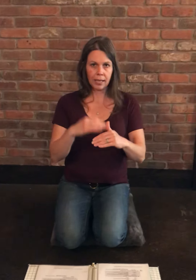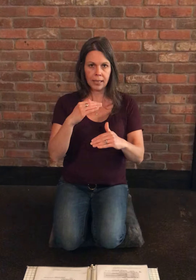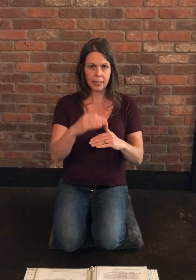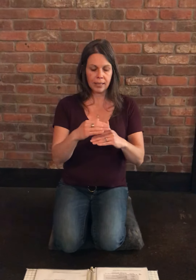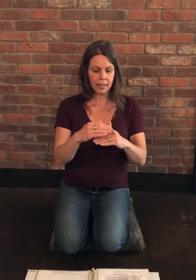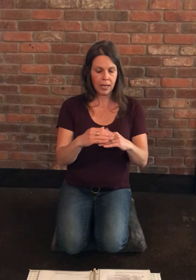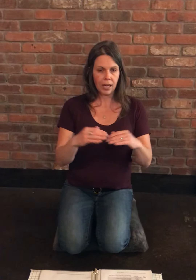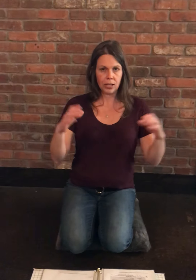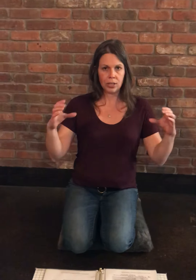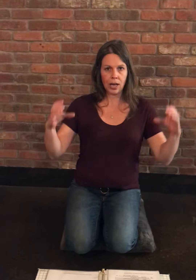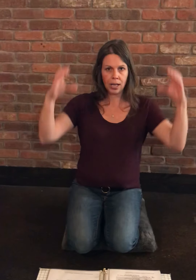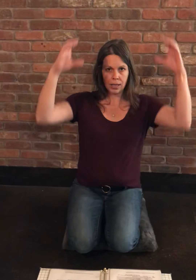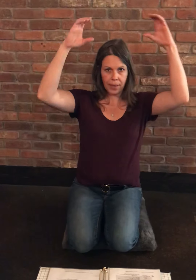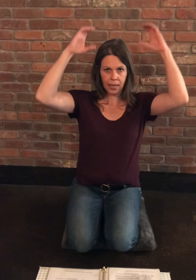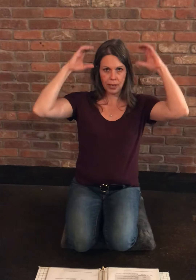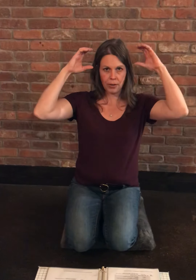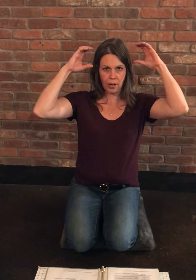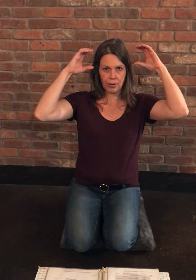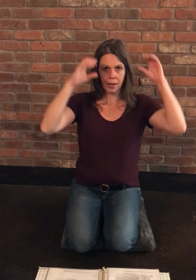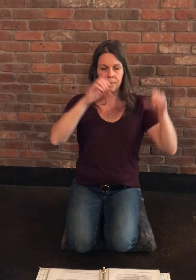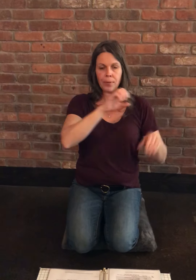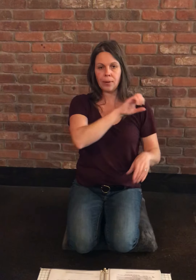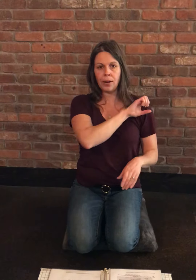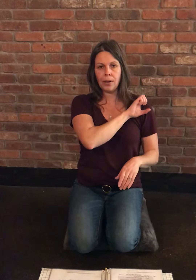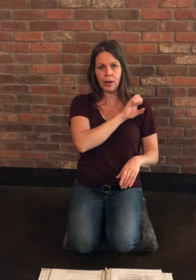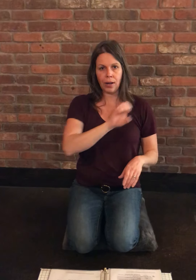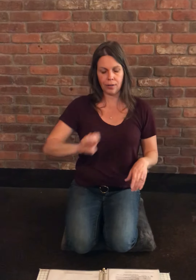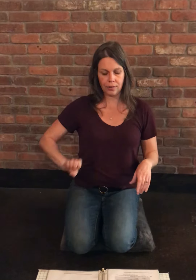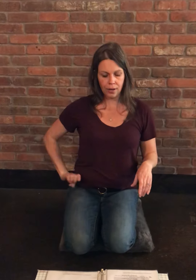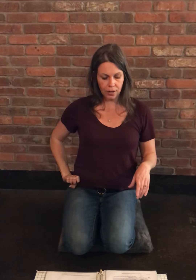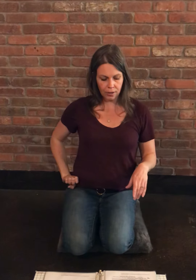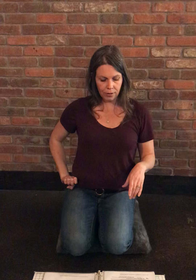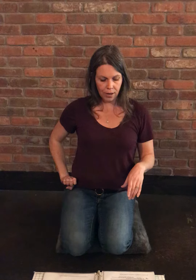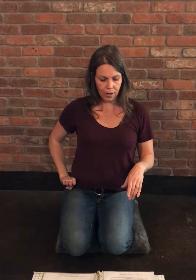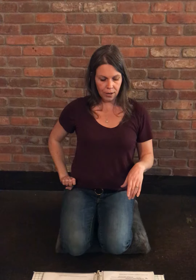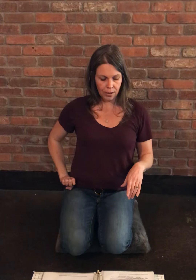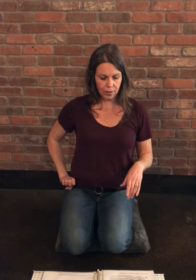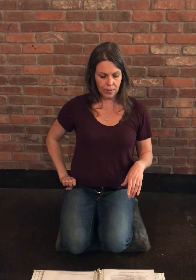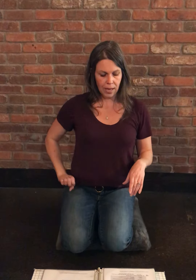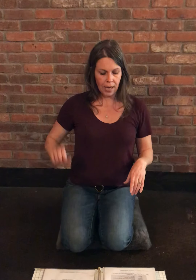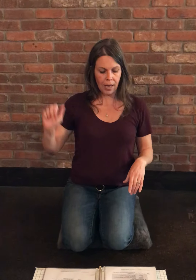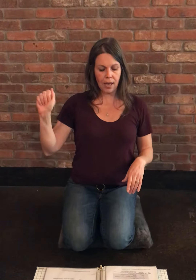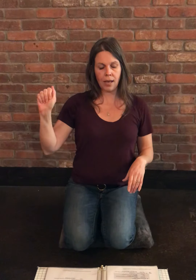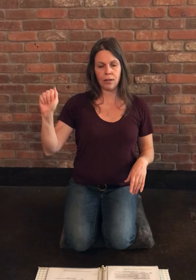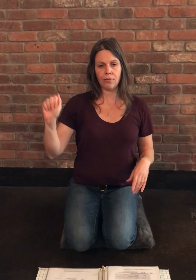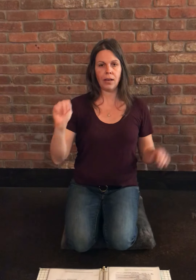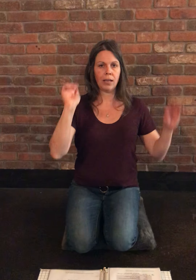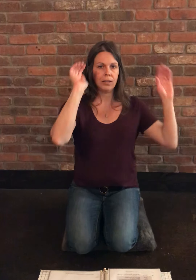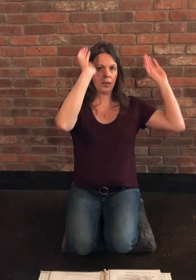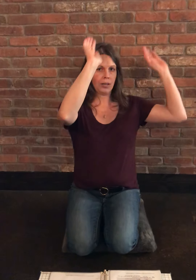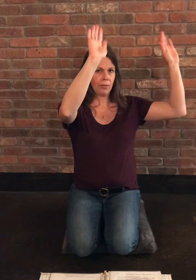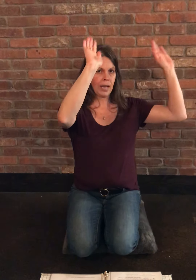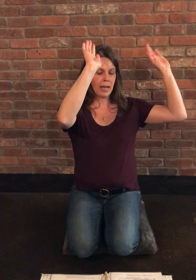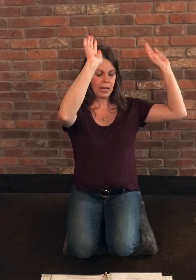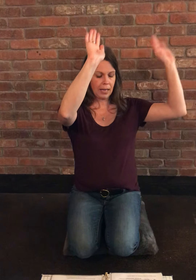period. Charlemagne crowned Emperor of Europe. Alfred the Great